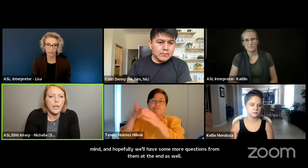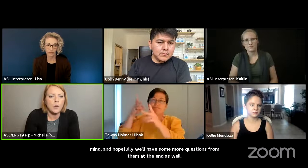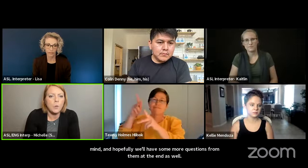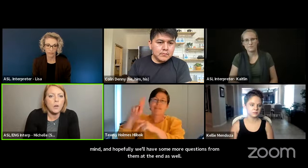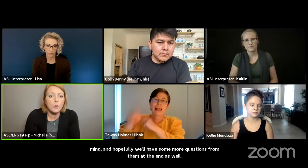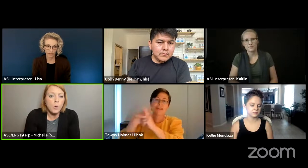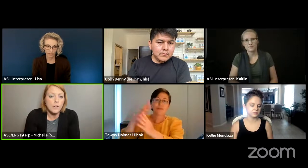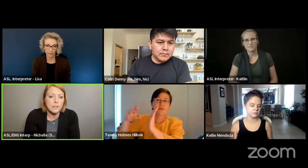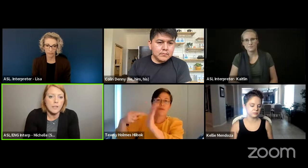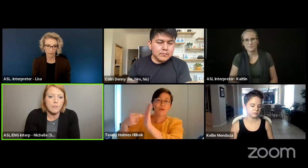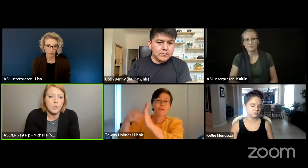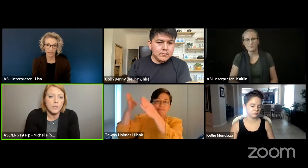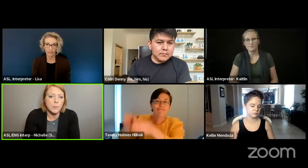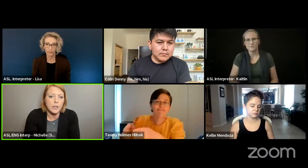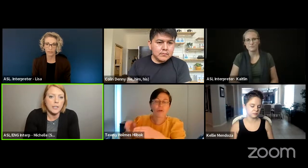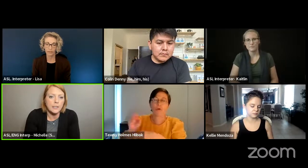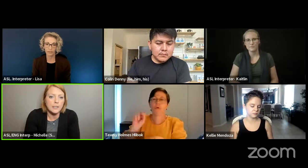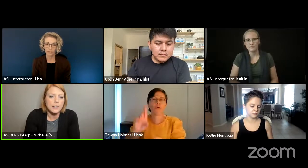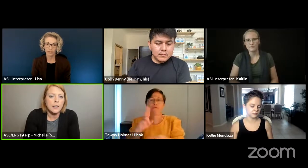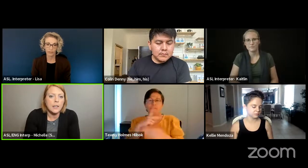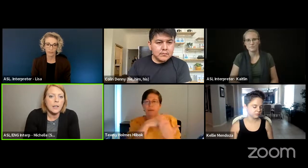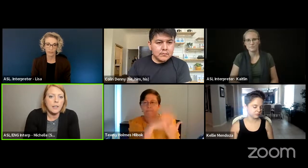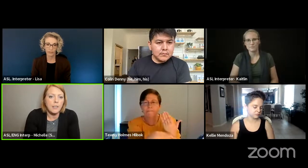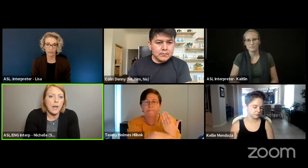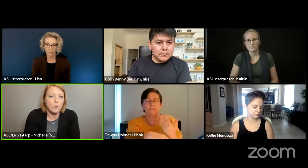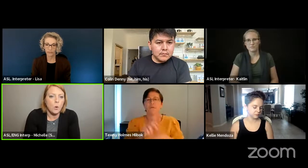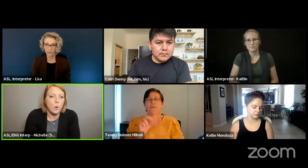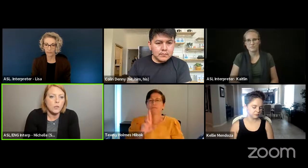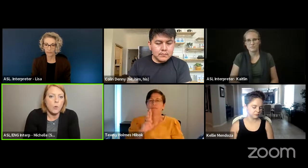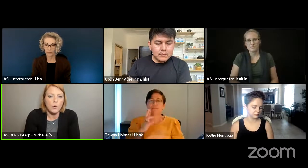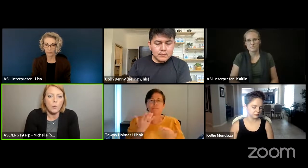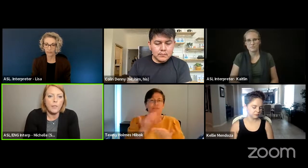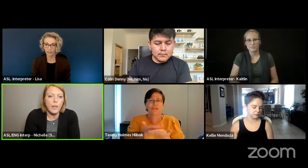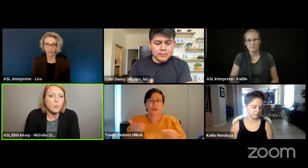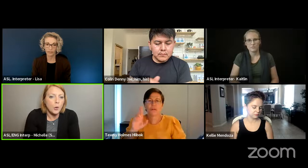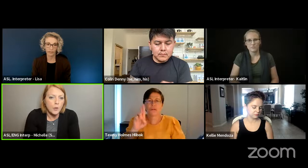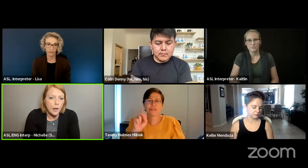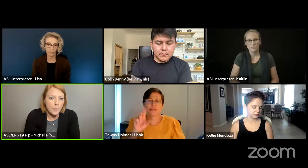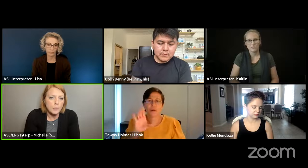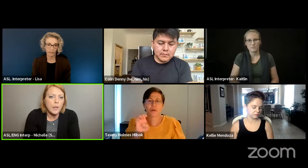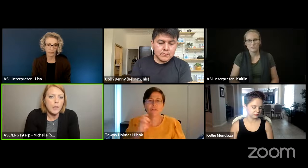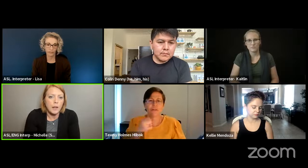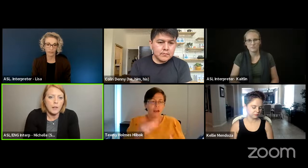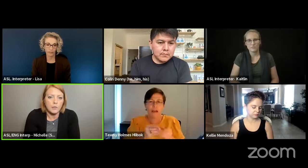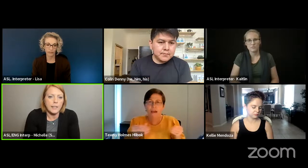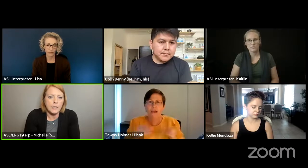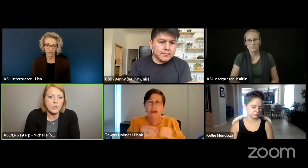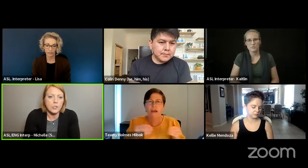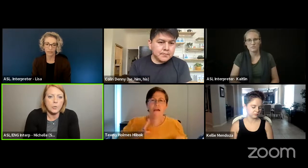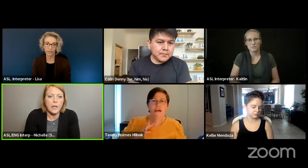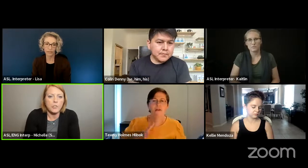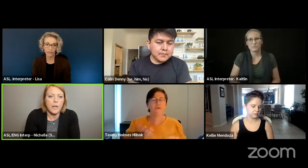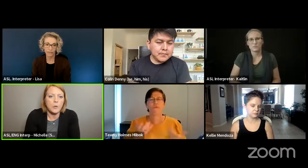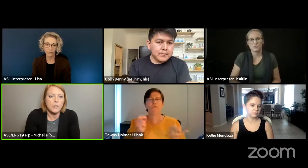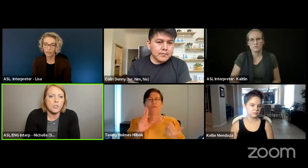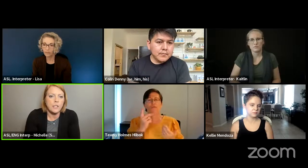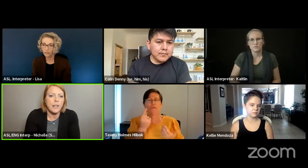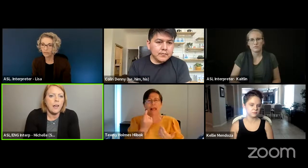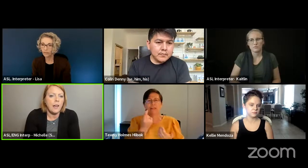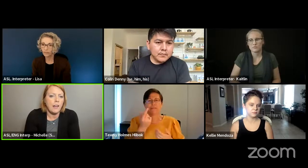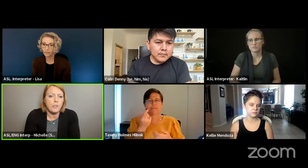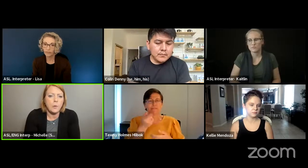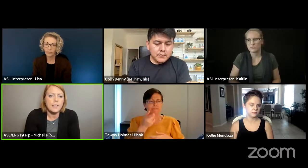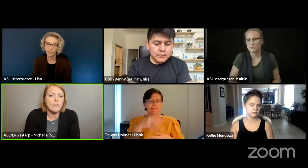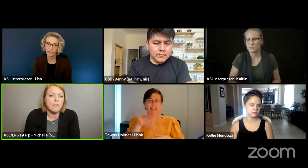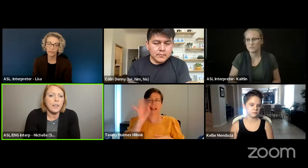acquisition work, and what rewards have you experienced in that role or with that program related to language